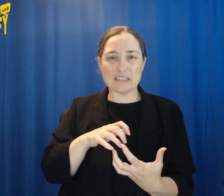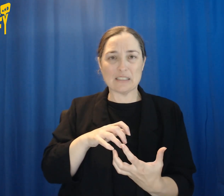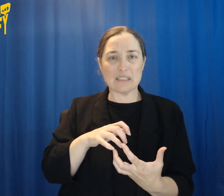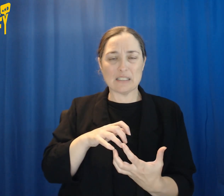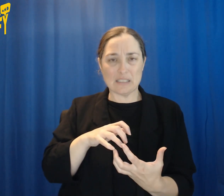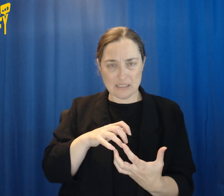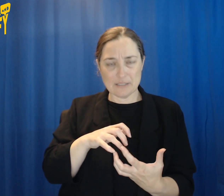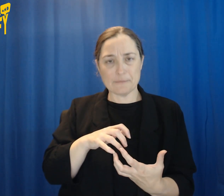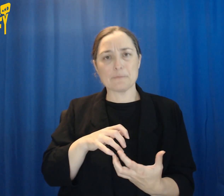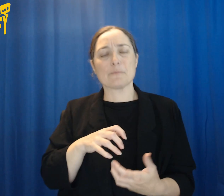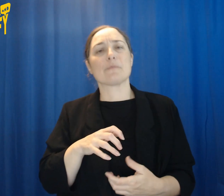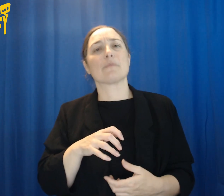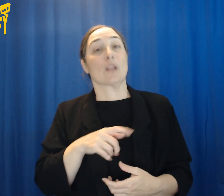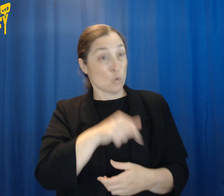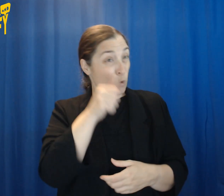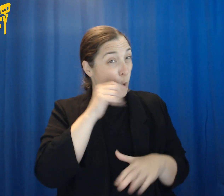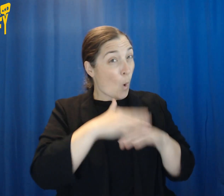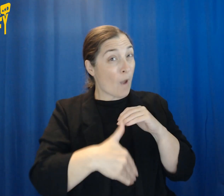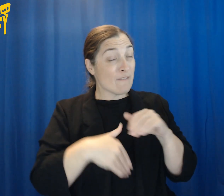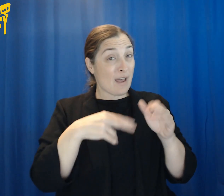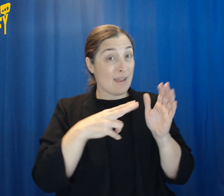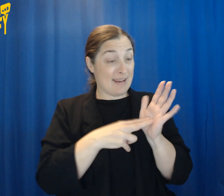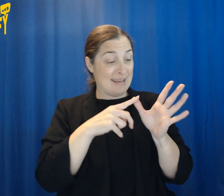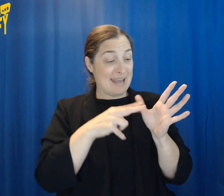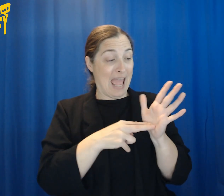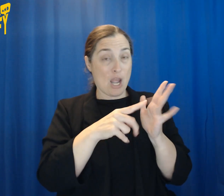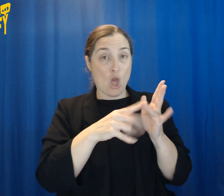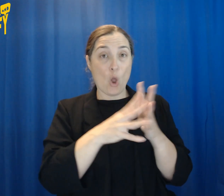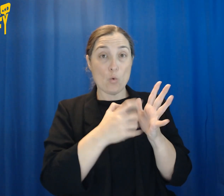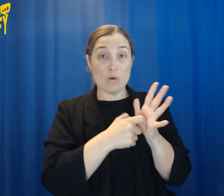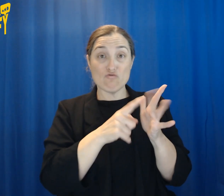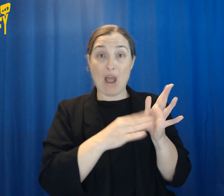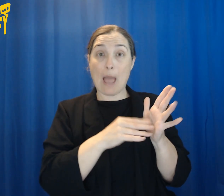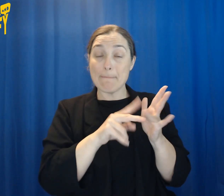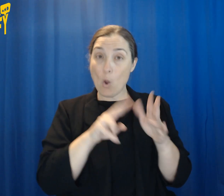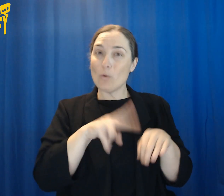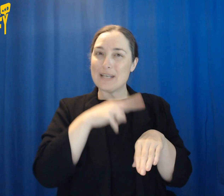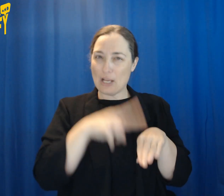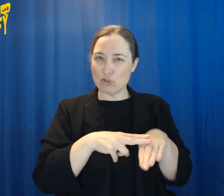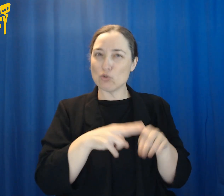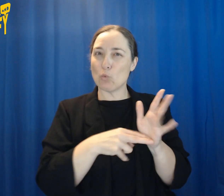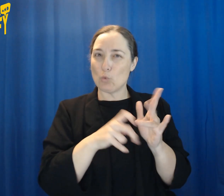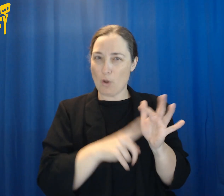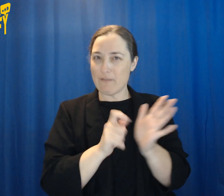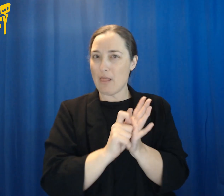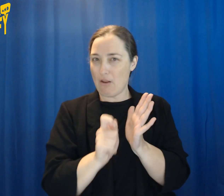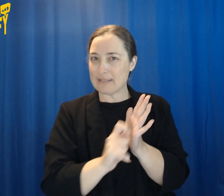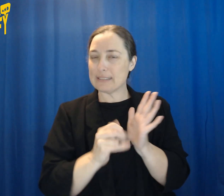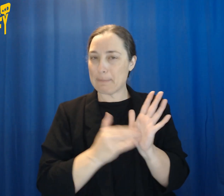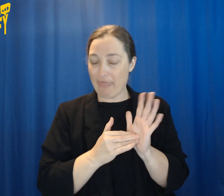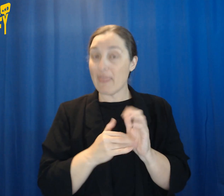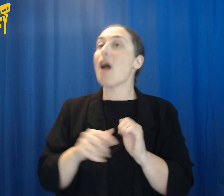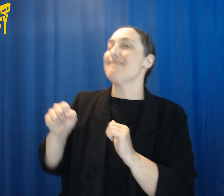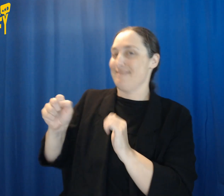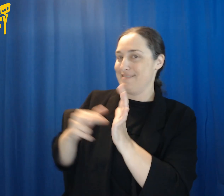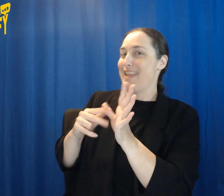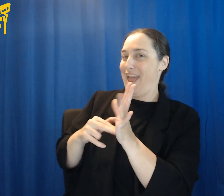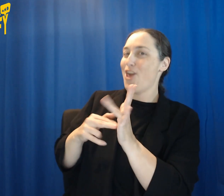Writing Month? Yep. NaNoWriMo. Yes. So I think at November, before this thing, I'd done that